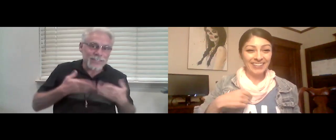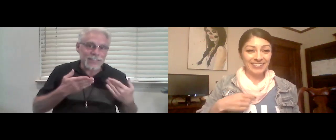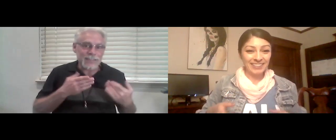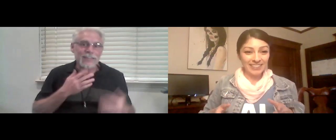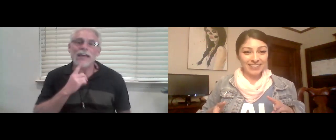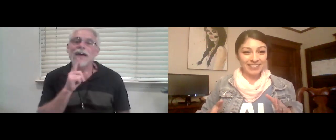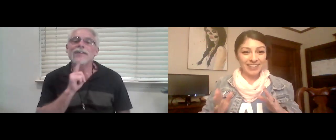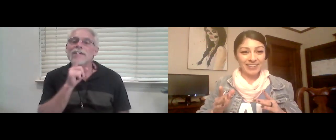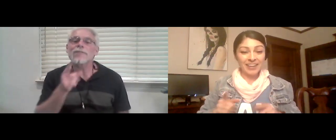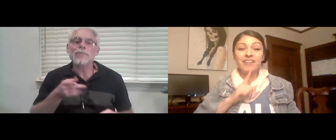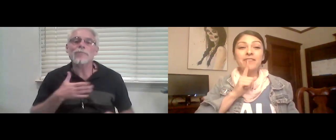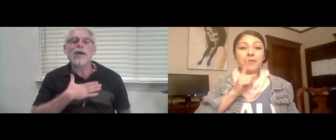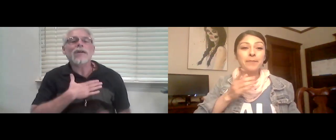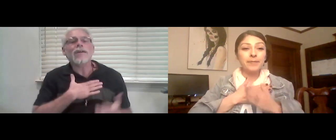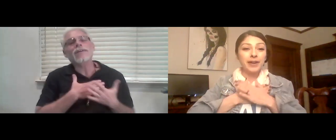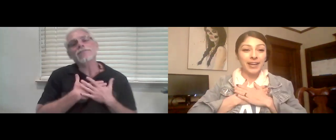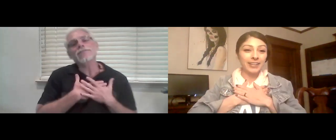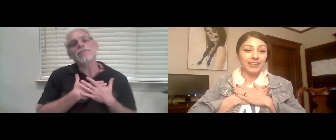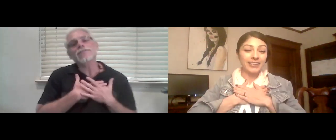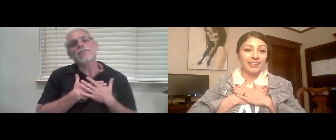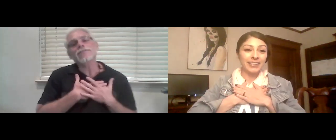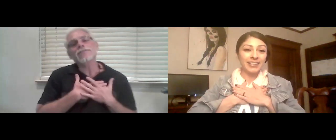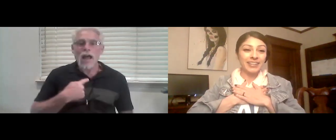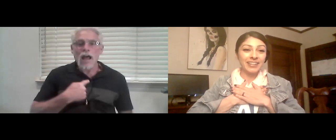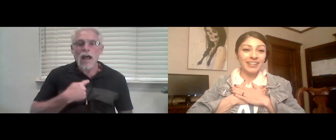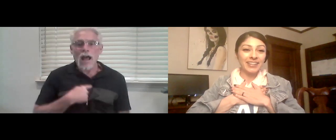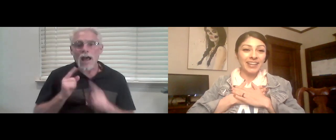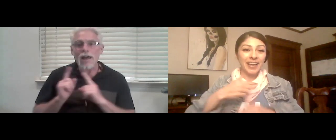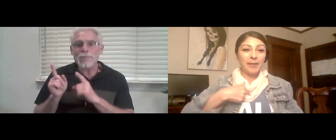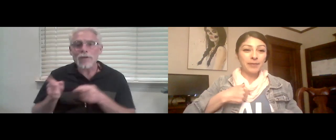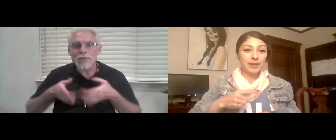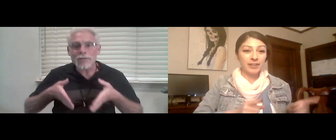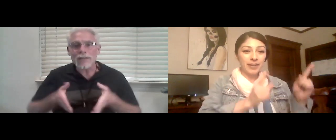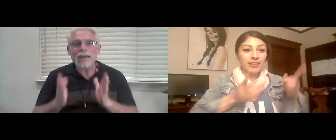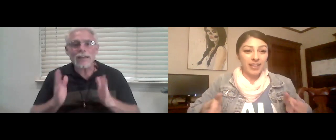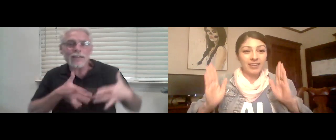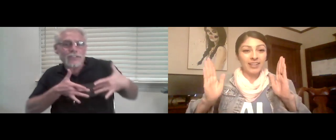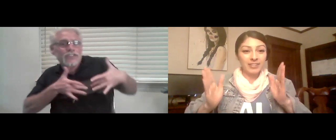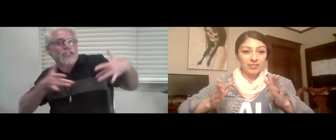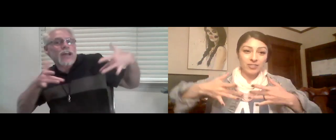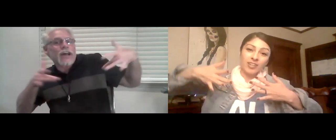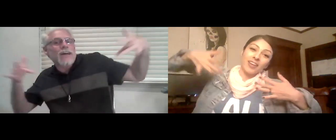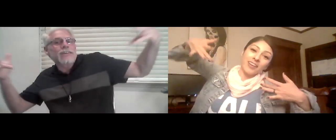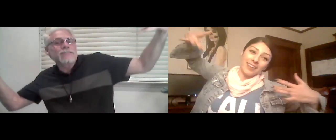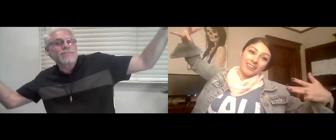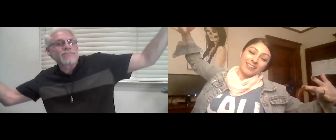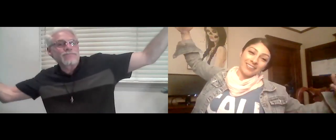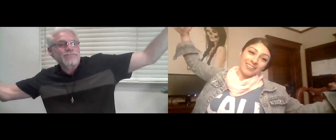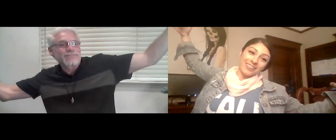This little light of mine, I'm gonna let it